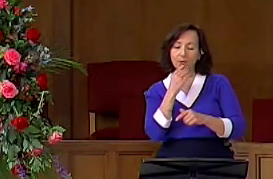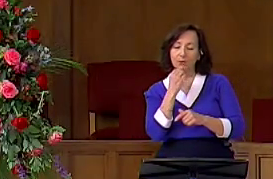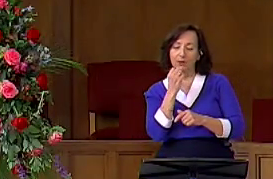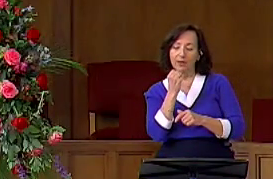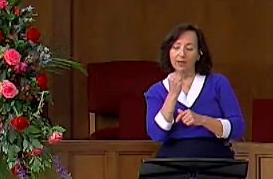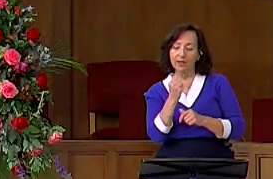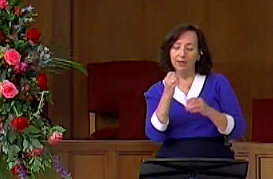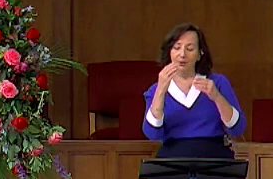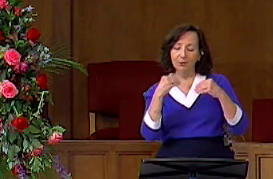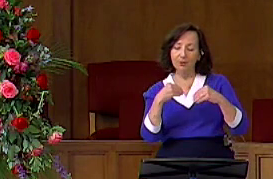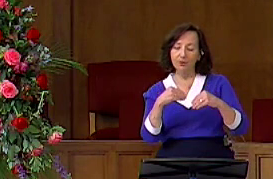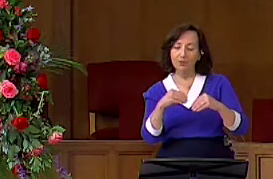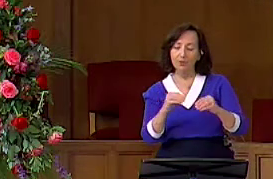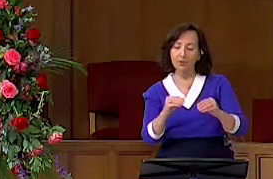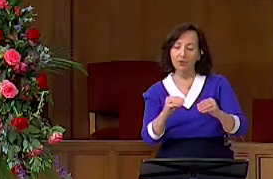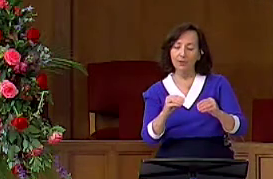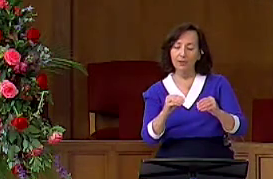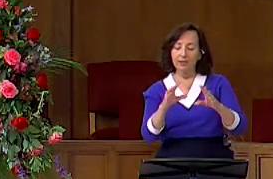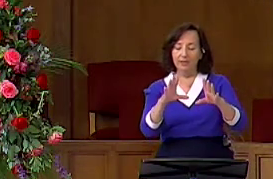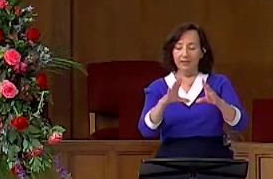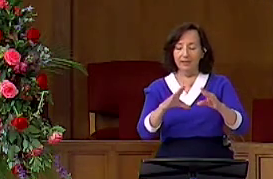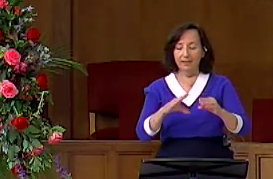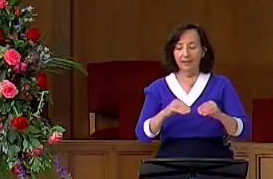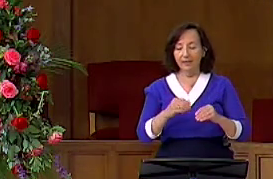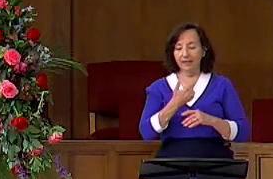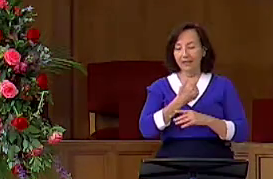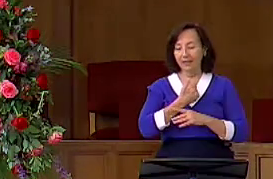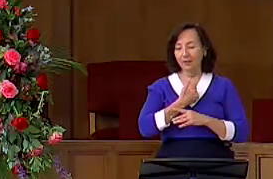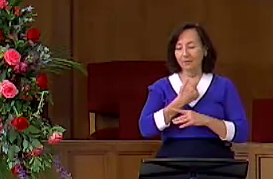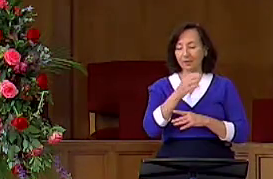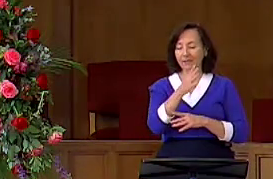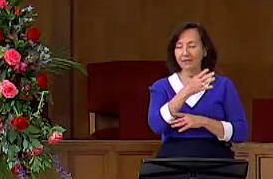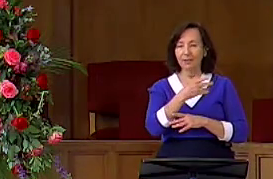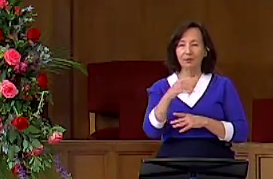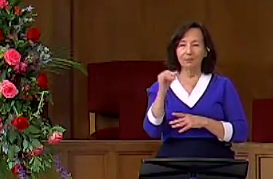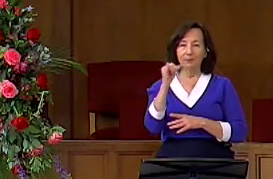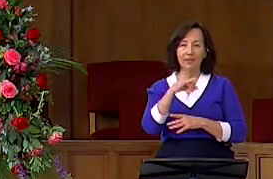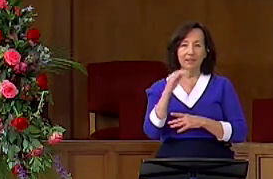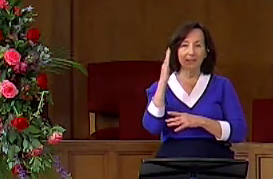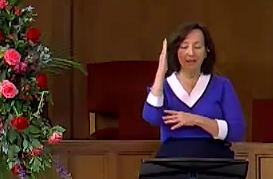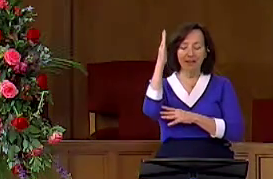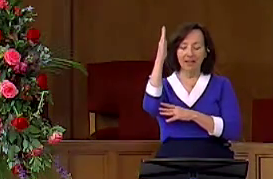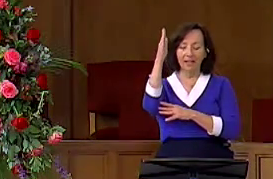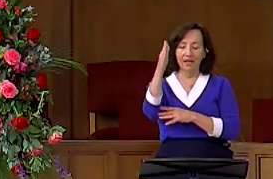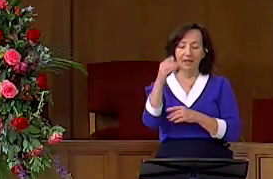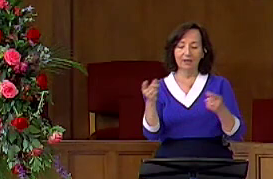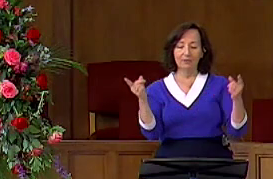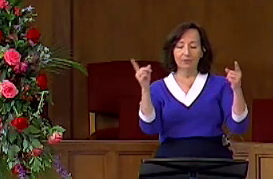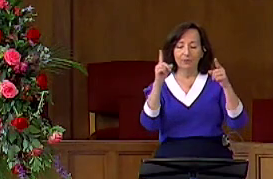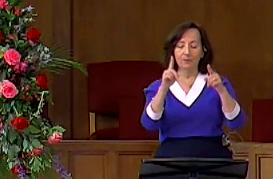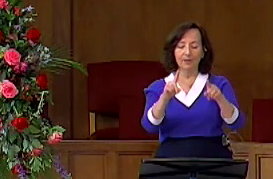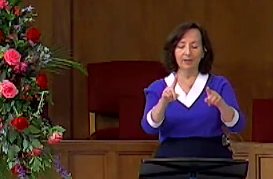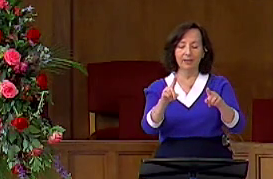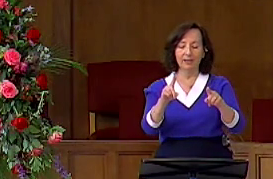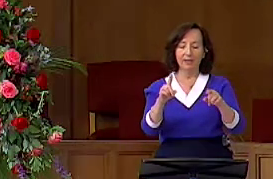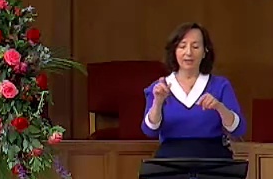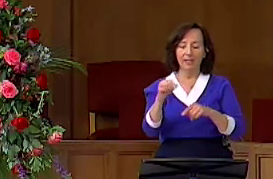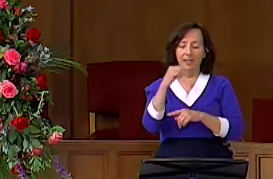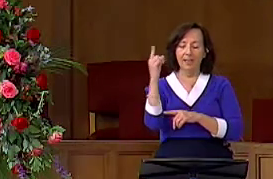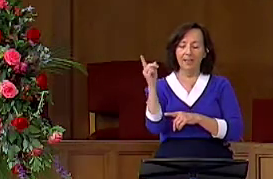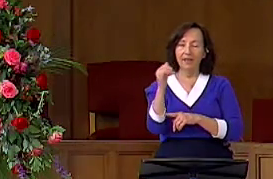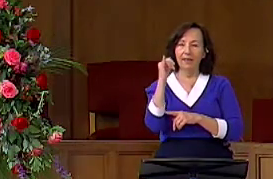its treasure store. Take myself and I will be